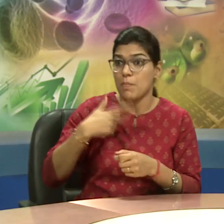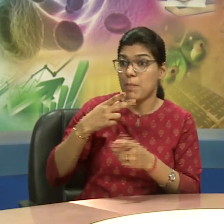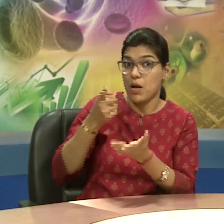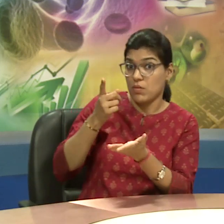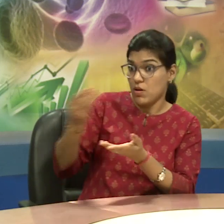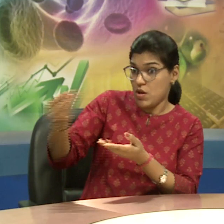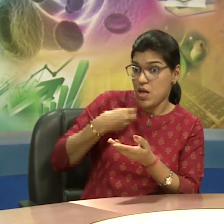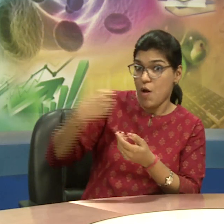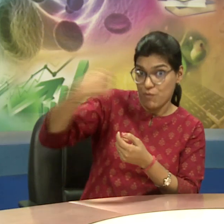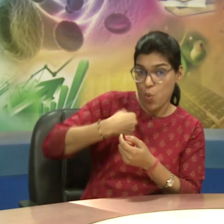unfair